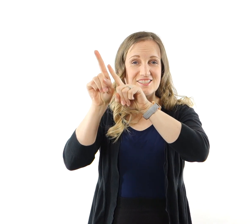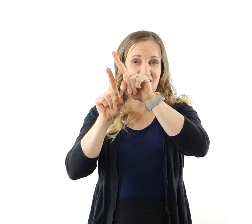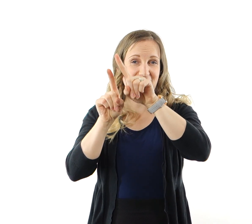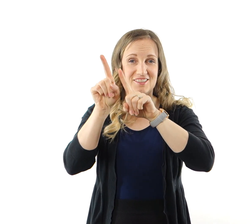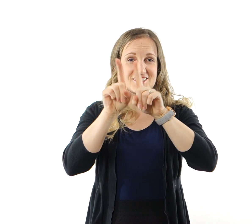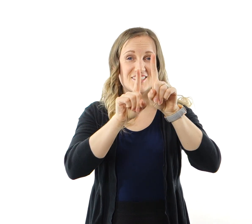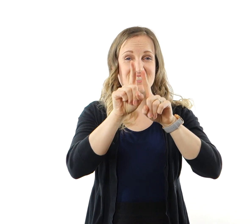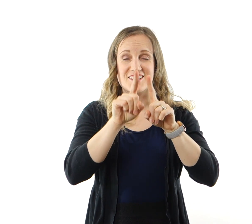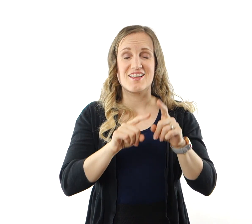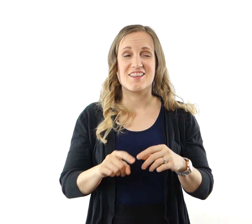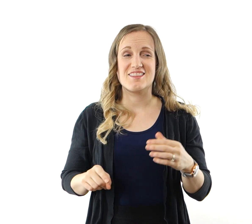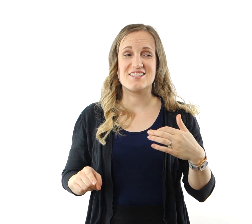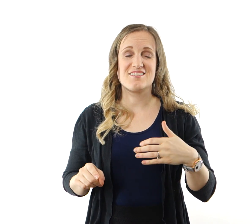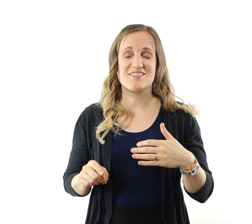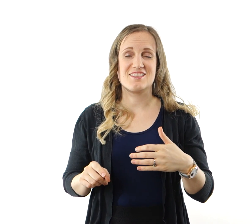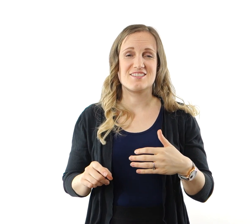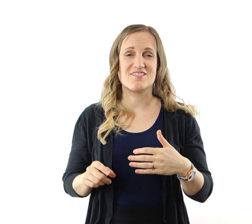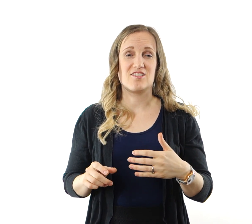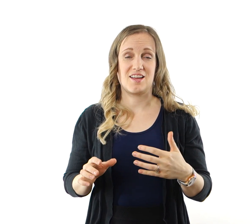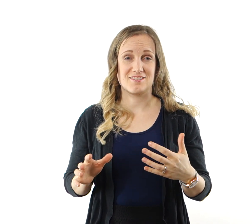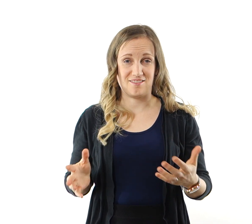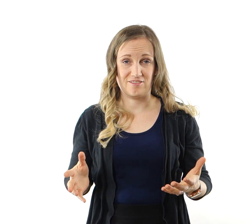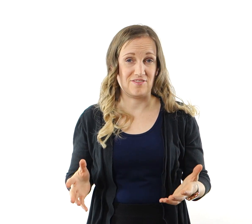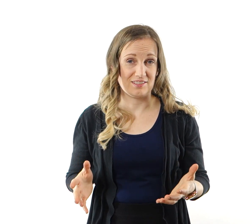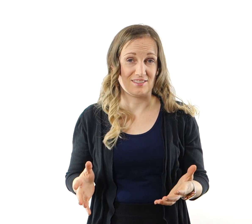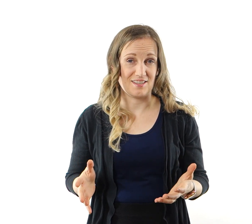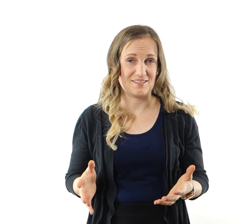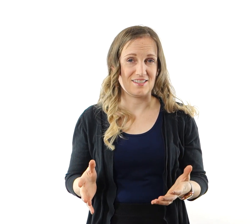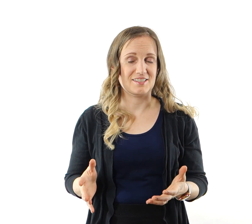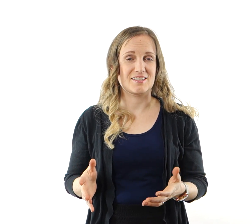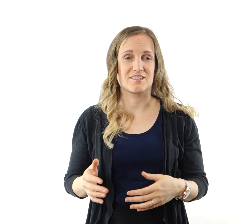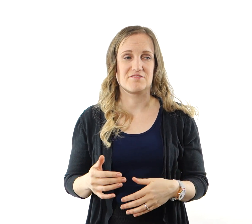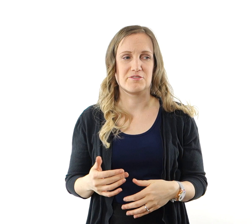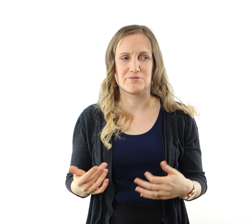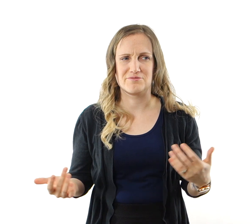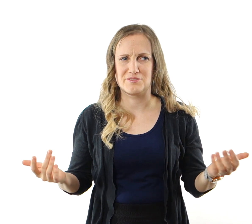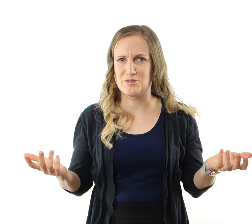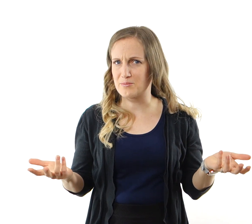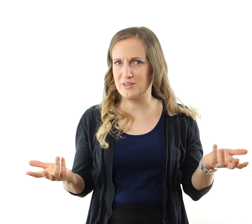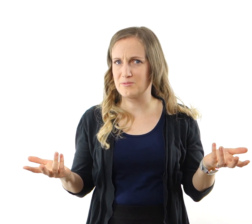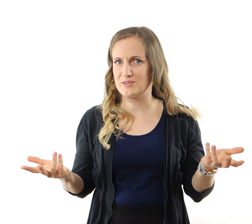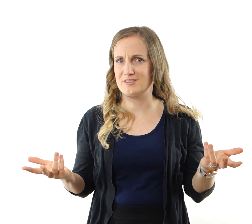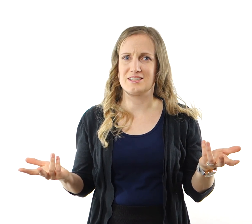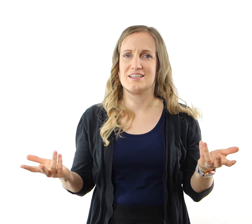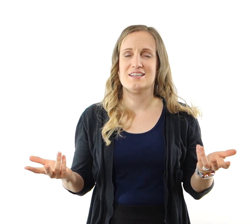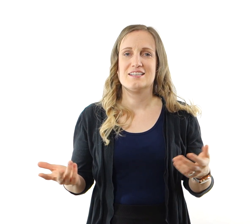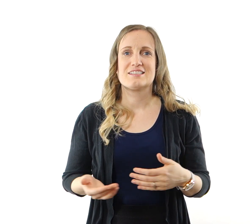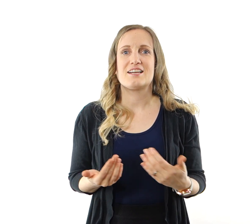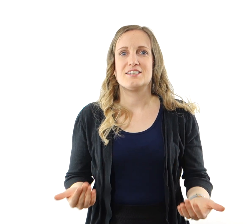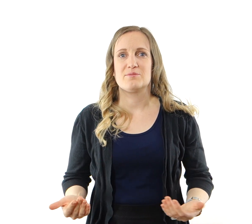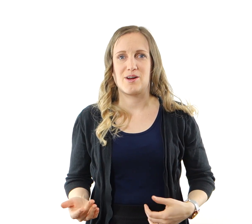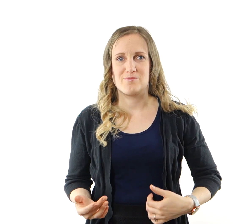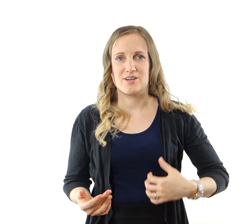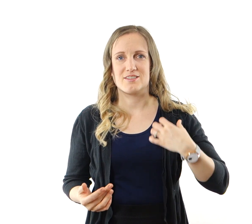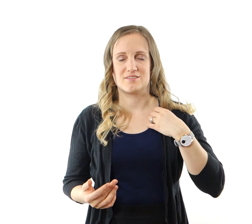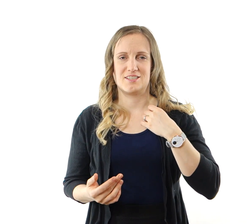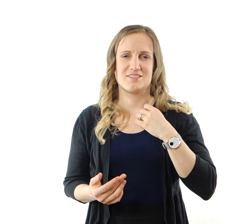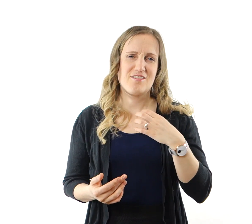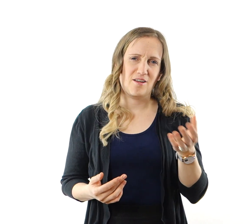star. This song has a lot of fun little signs in it that you normally wouldn't really sign in a primary song, like snow